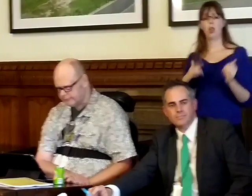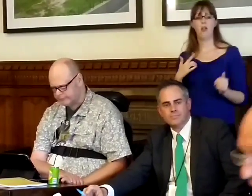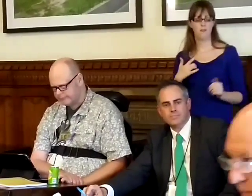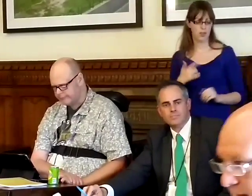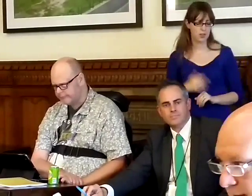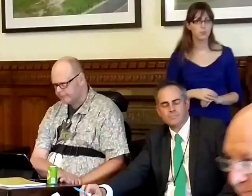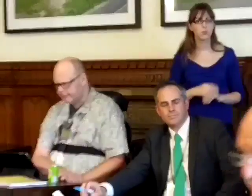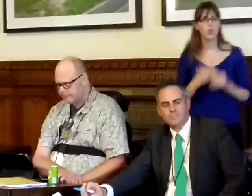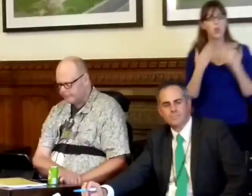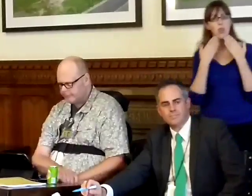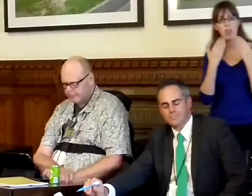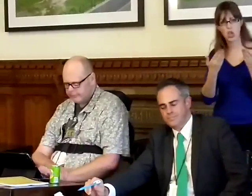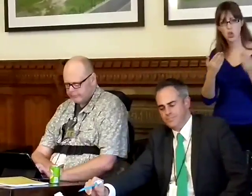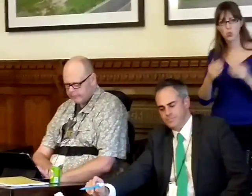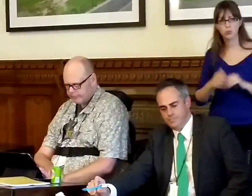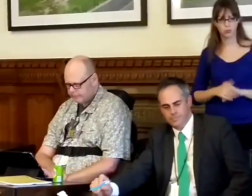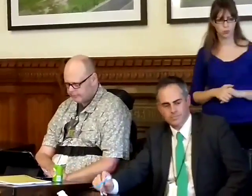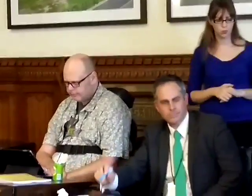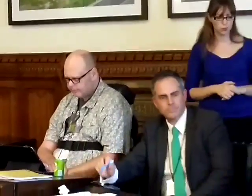Thank you.